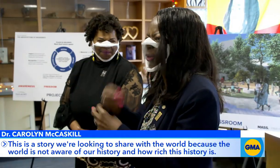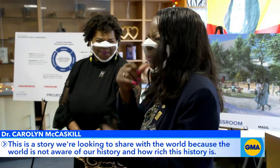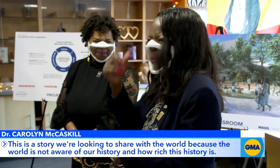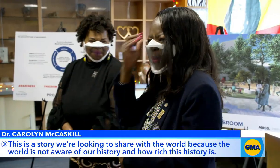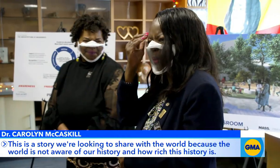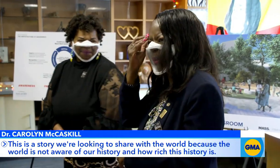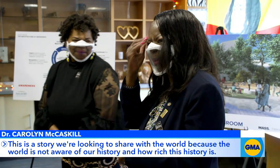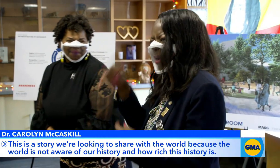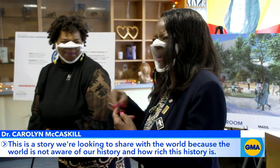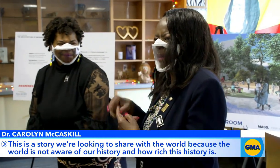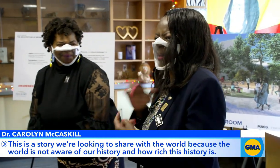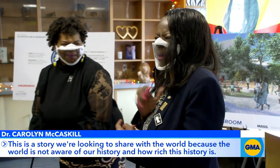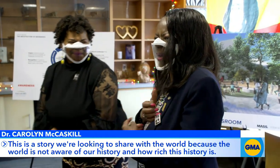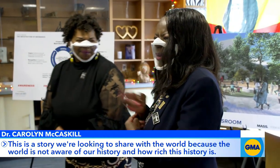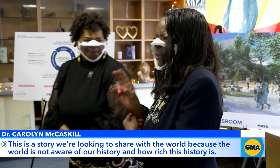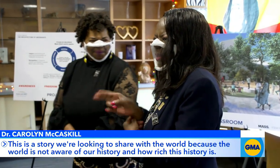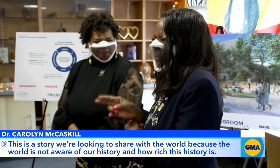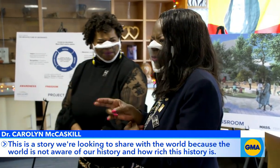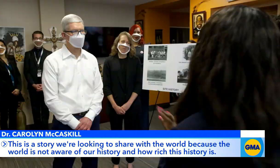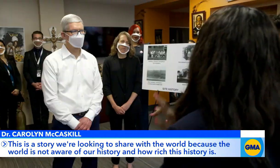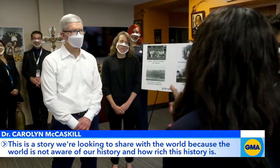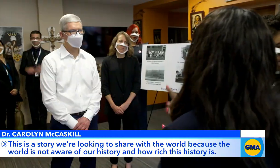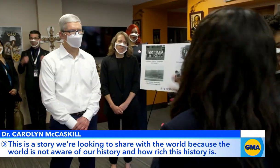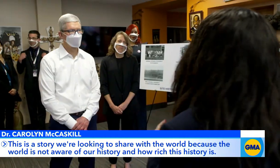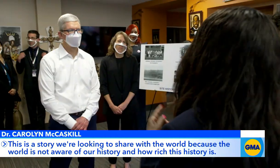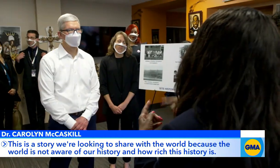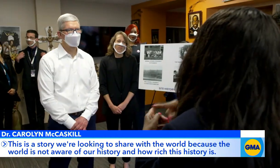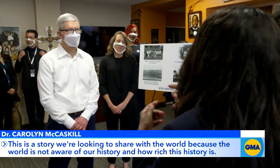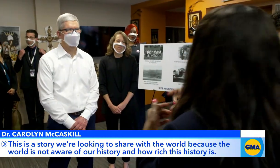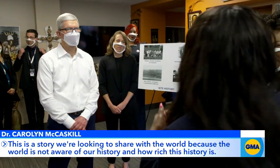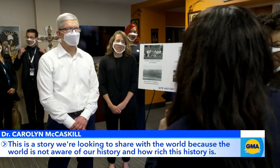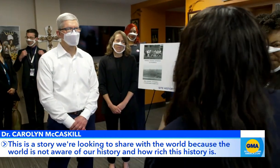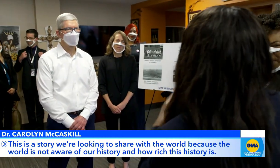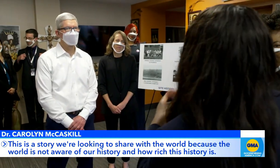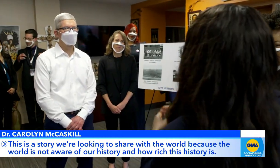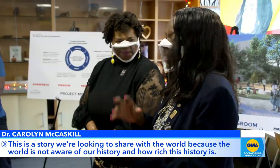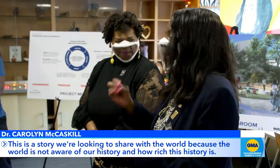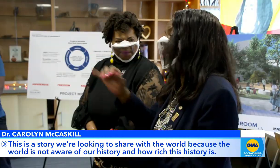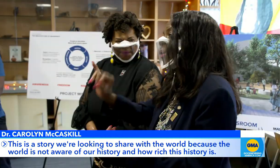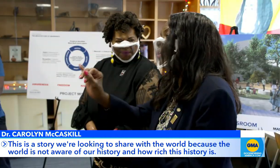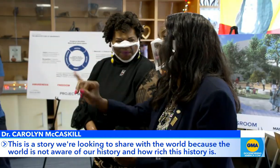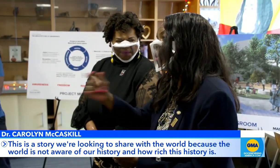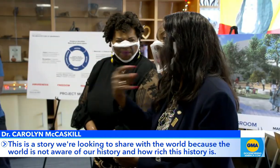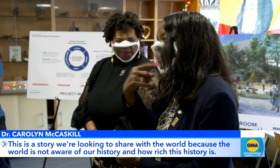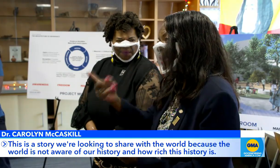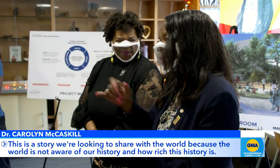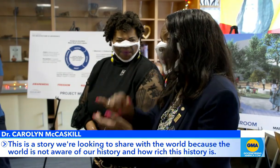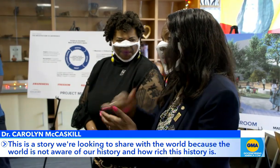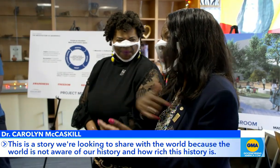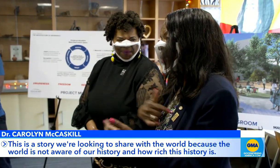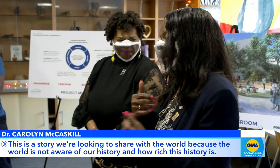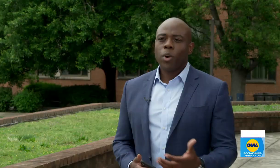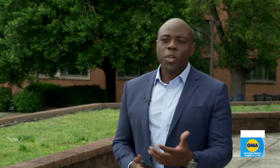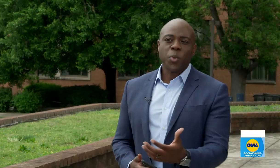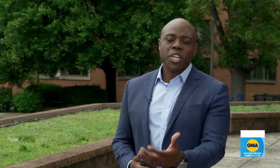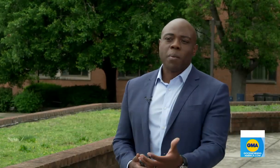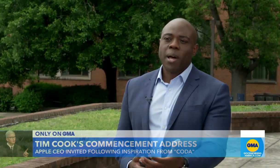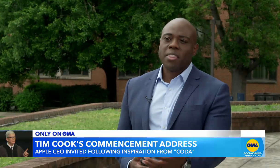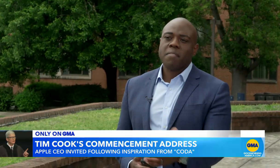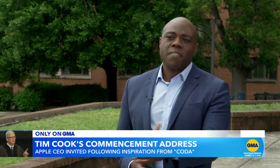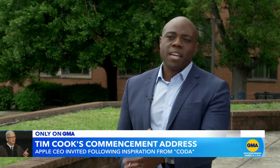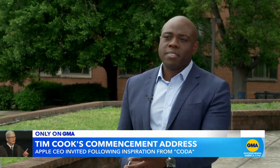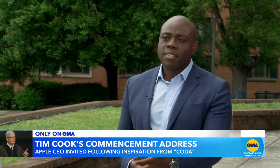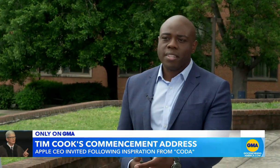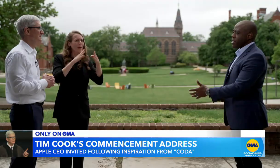This is a story that we're looking to share with the world because the world is not aware of our history and how rich this history is. What do you